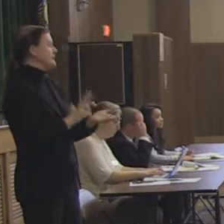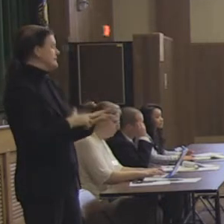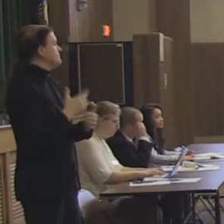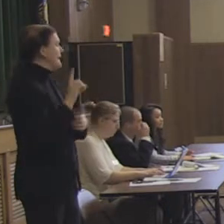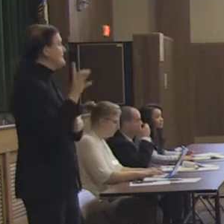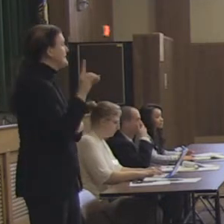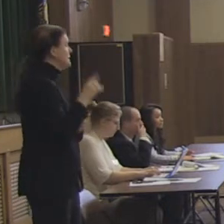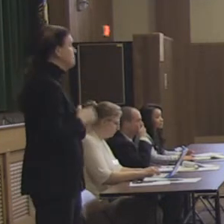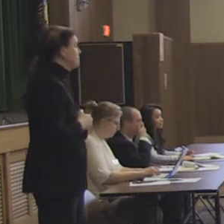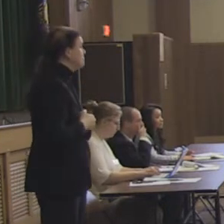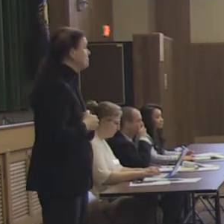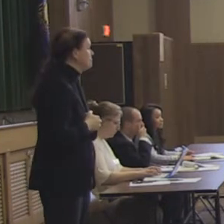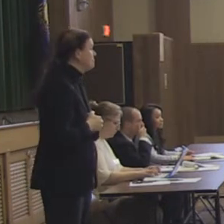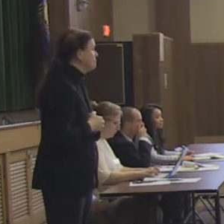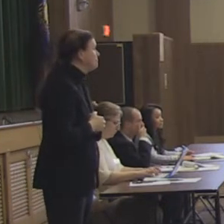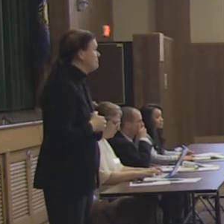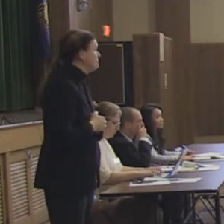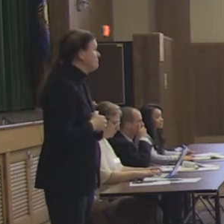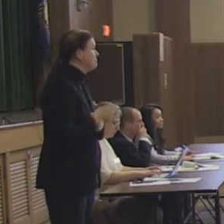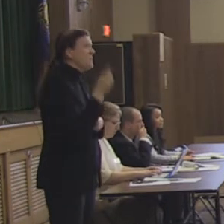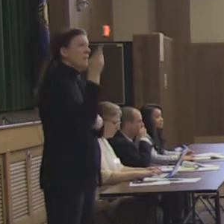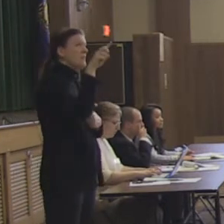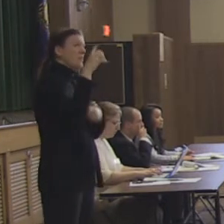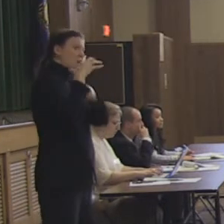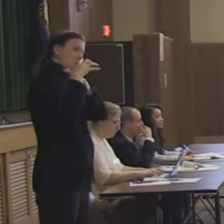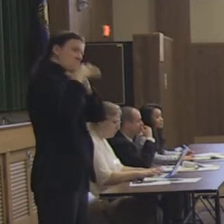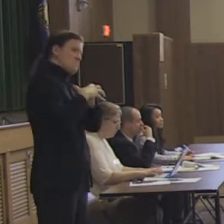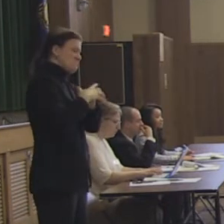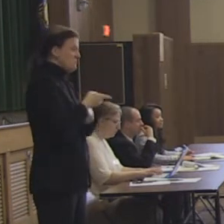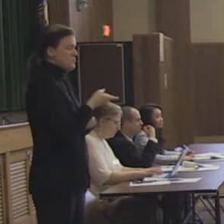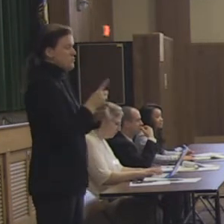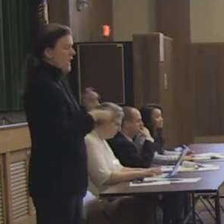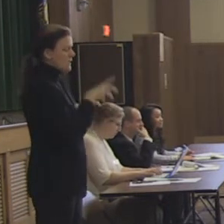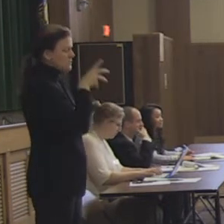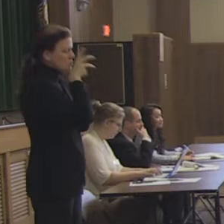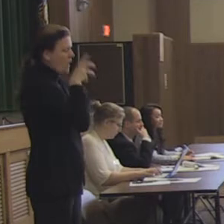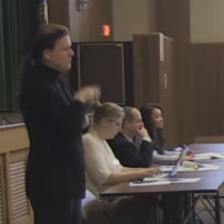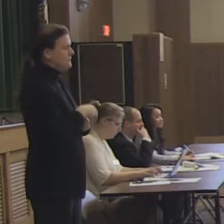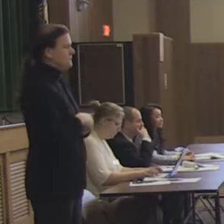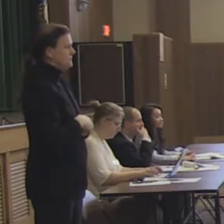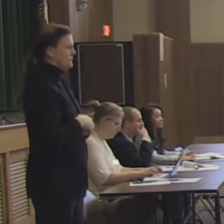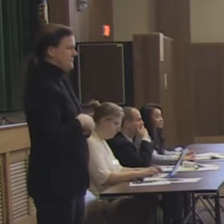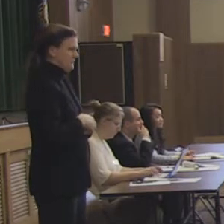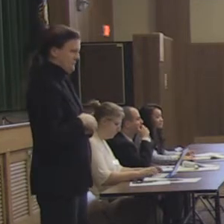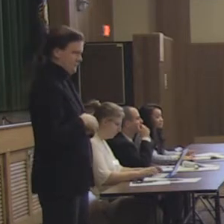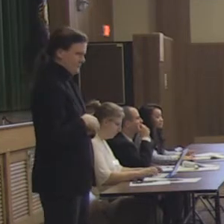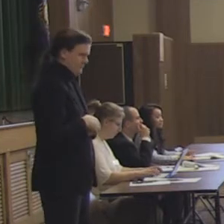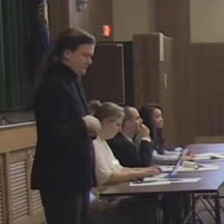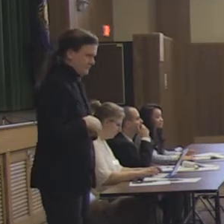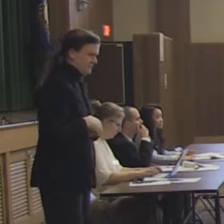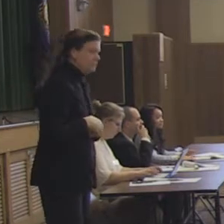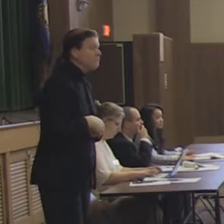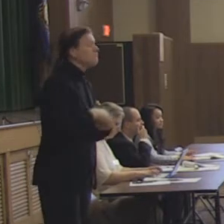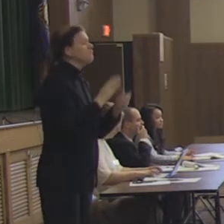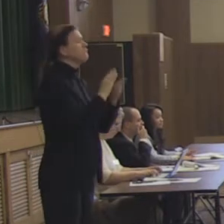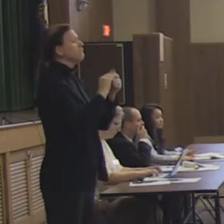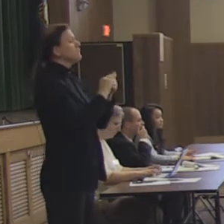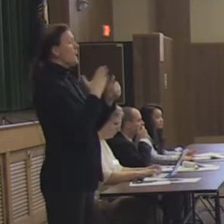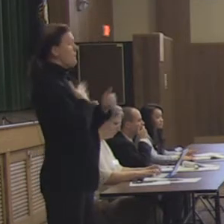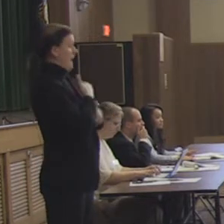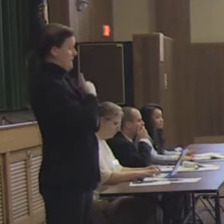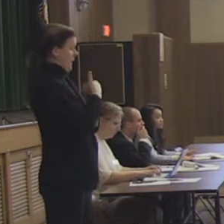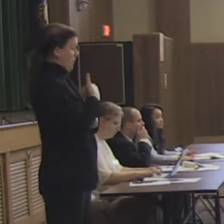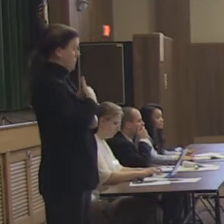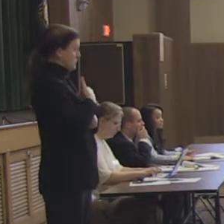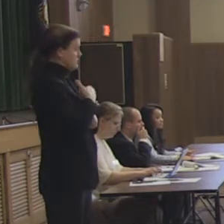and I too am under the same pressure as my coworkers. I speak not only for my members, but for my